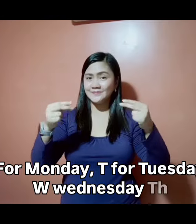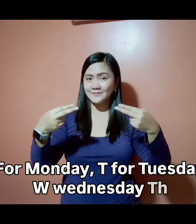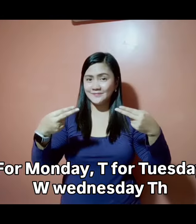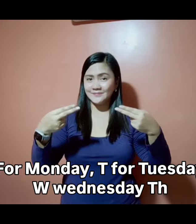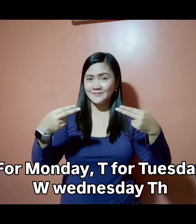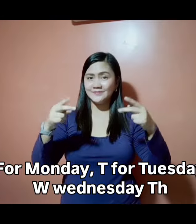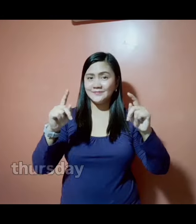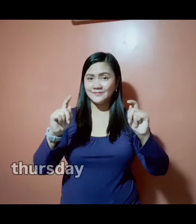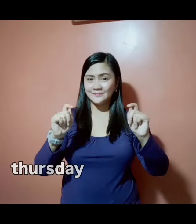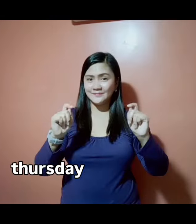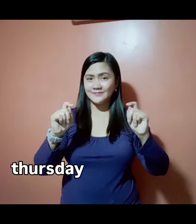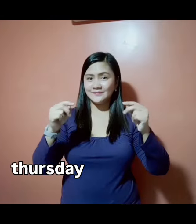TH Thursday,